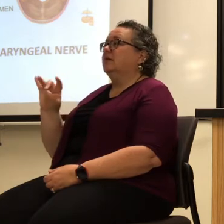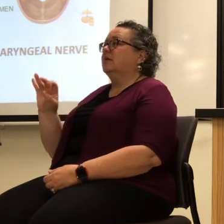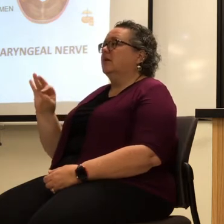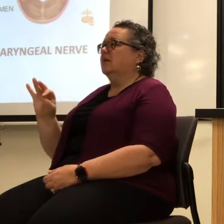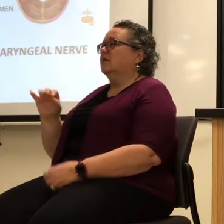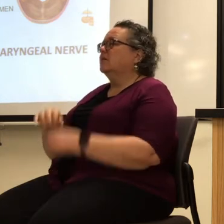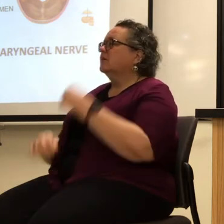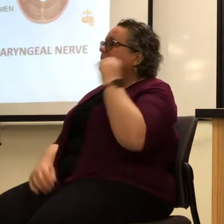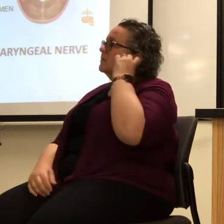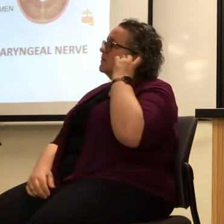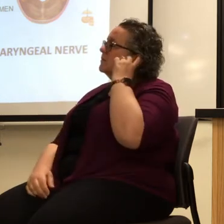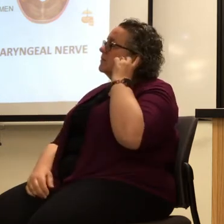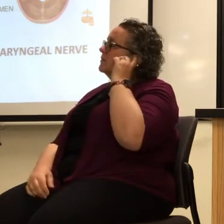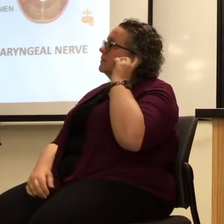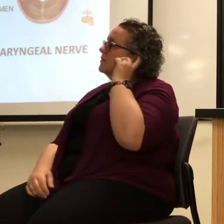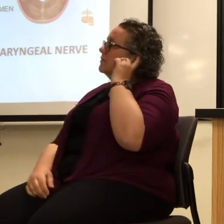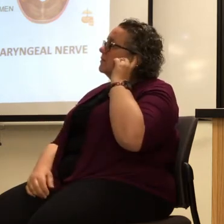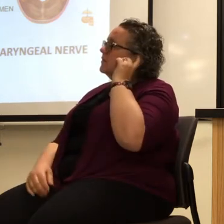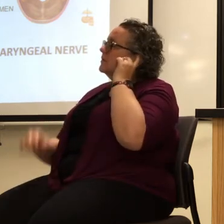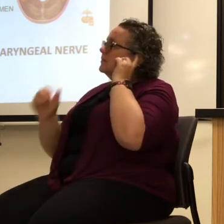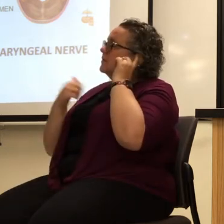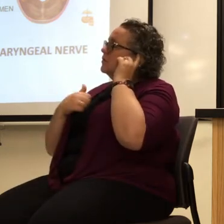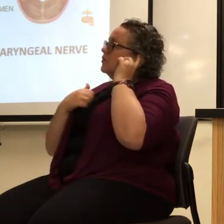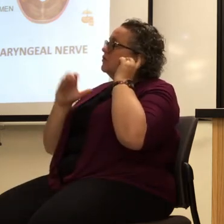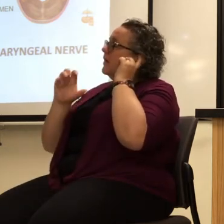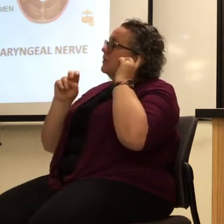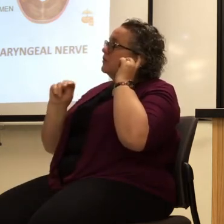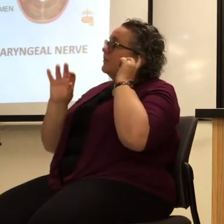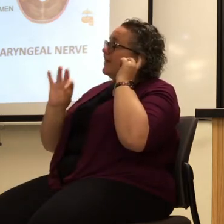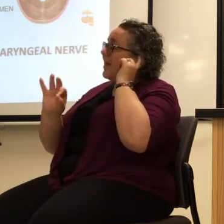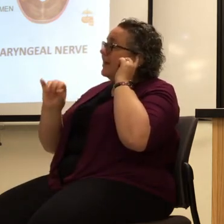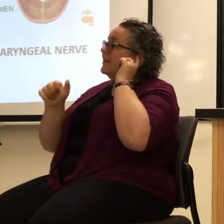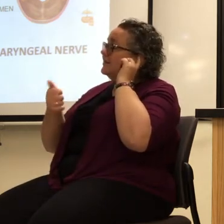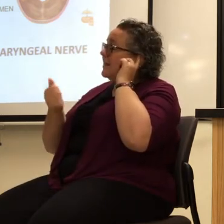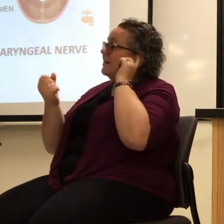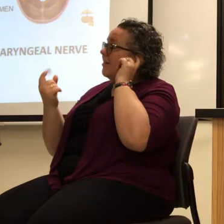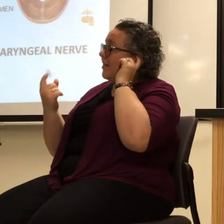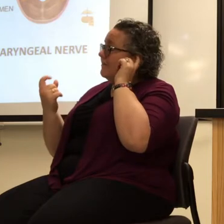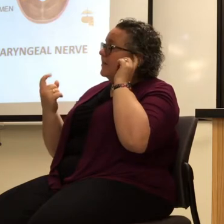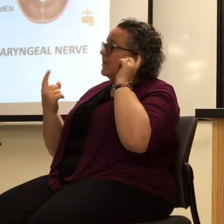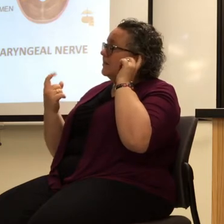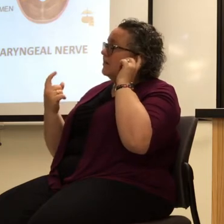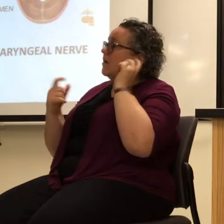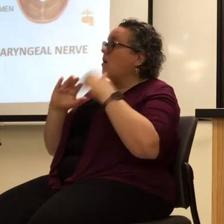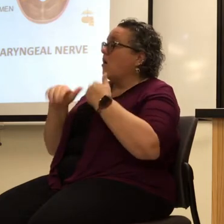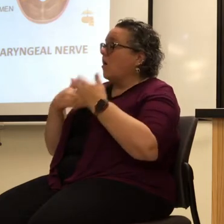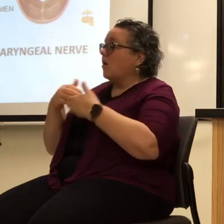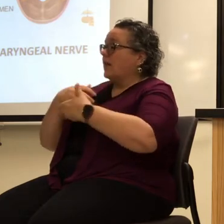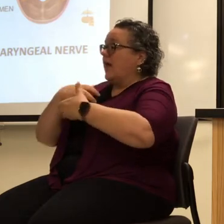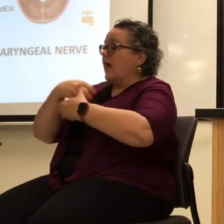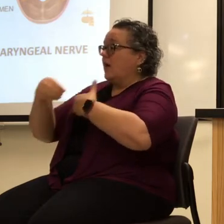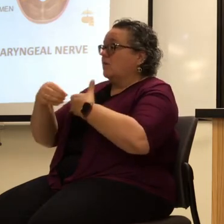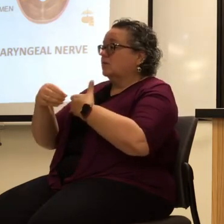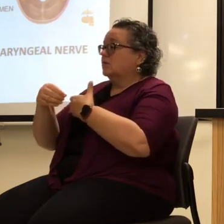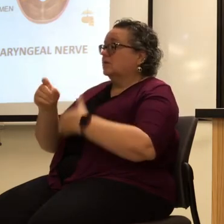Cranial nerve 9, 10, 11 all exit